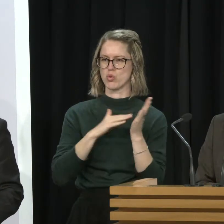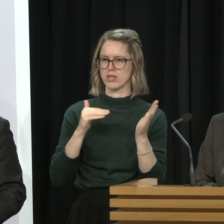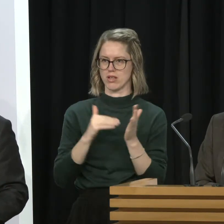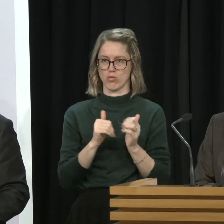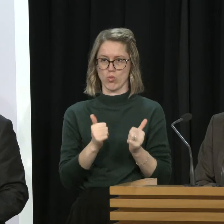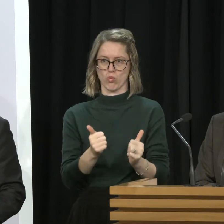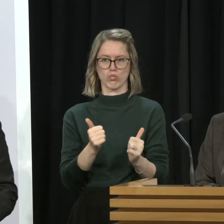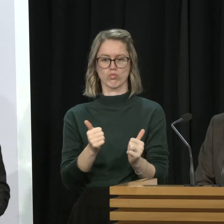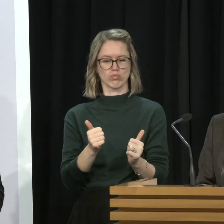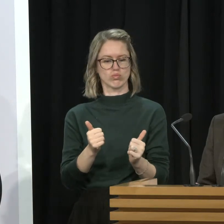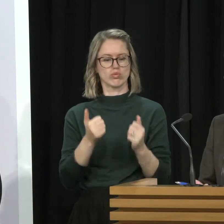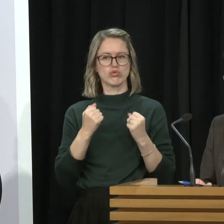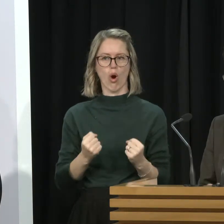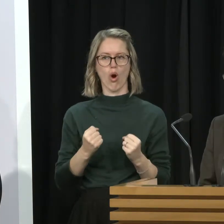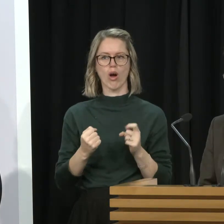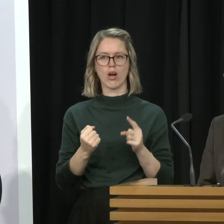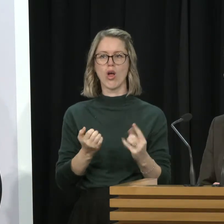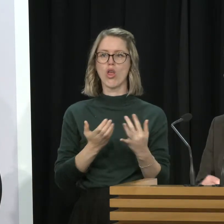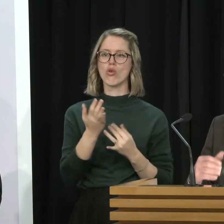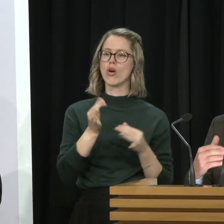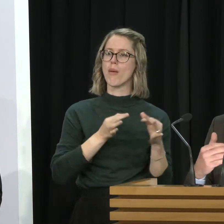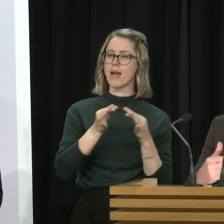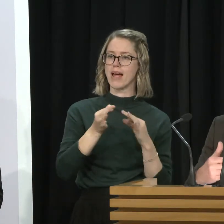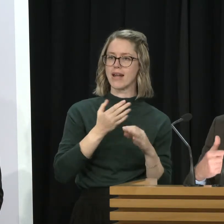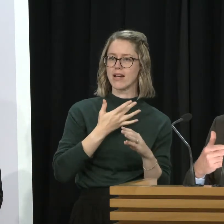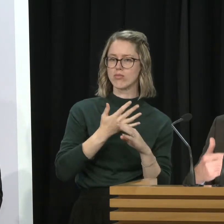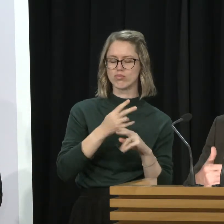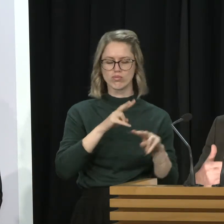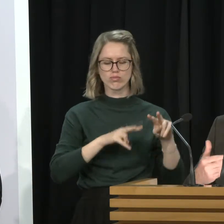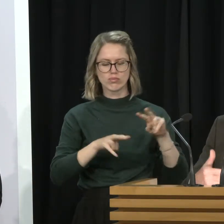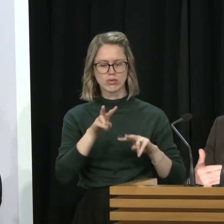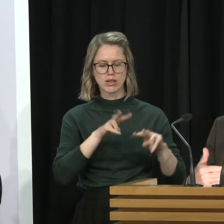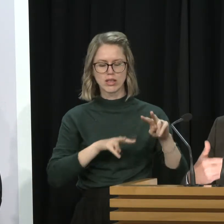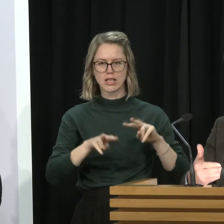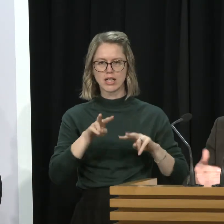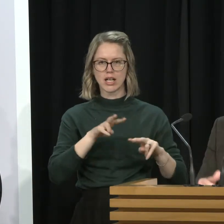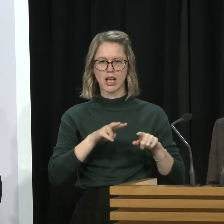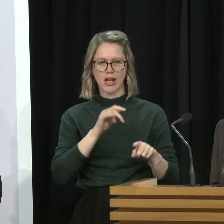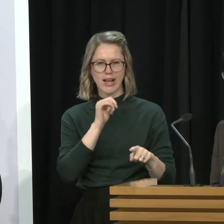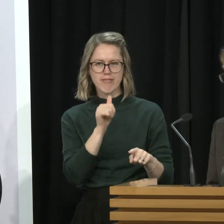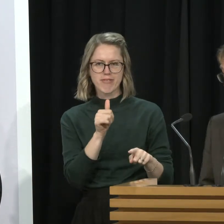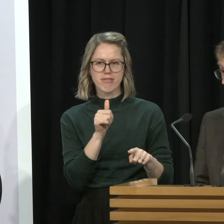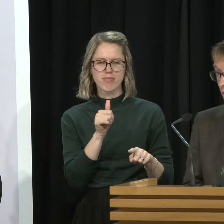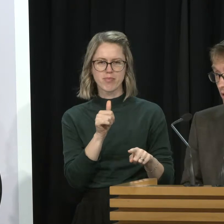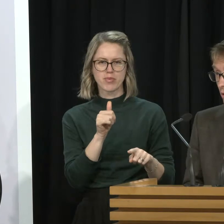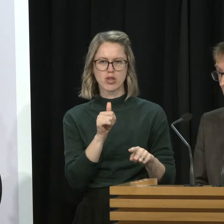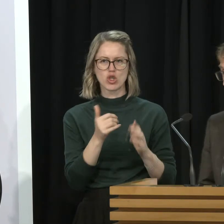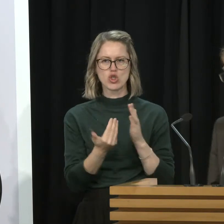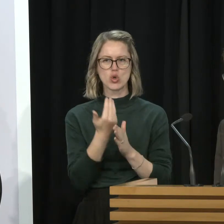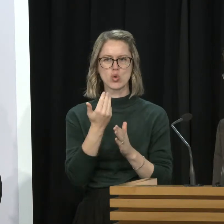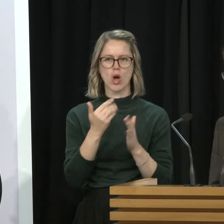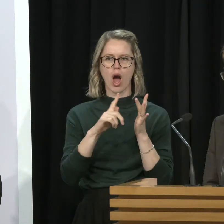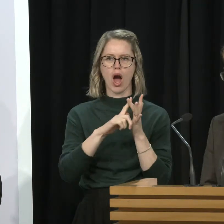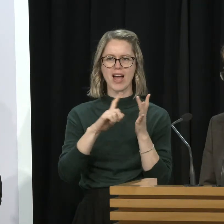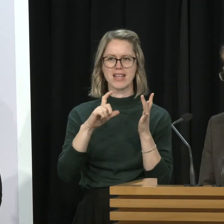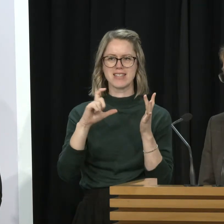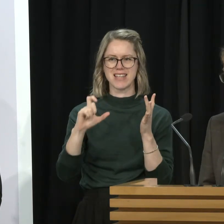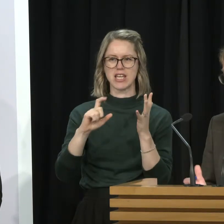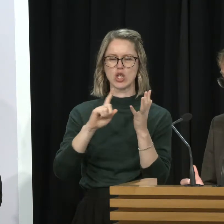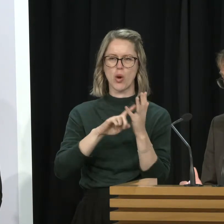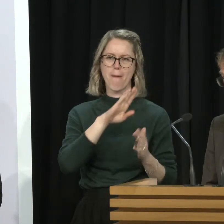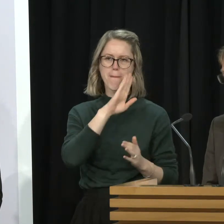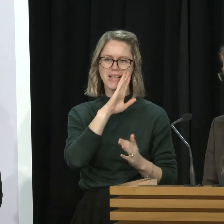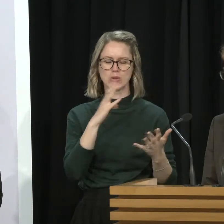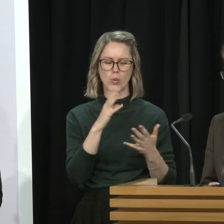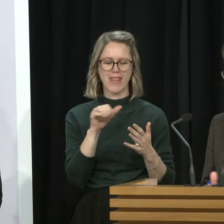as part of the ongoing planning, of course, we look at whether and where new additional ICU beds need